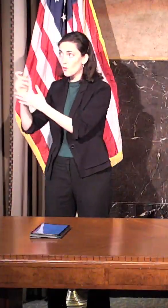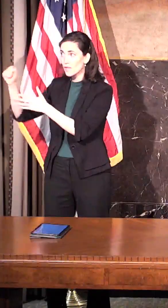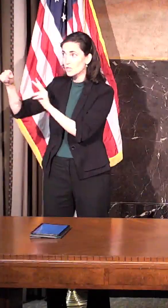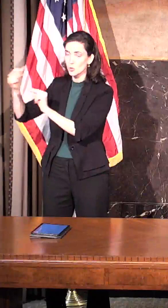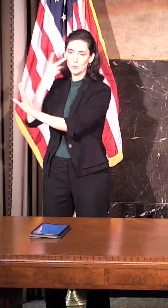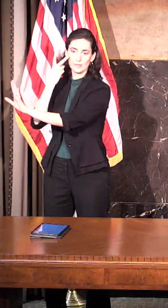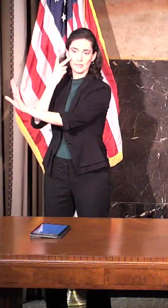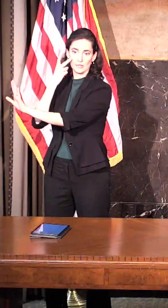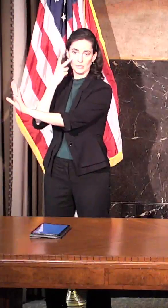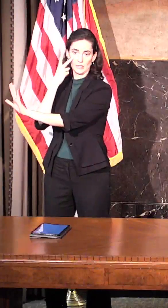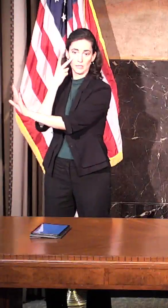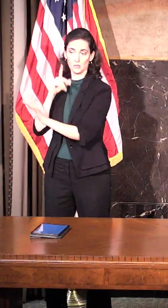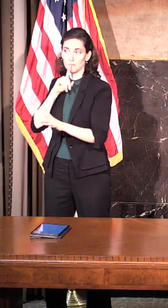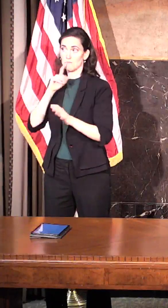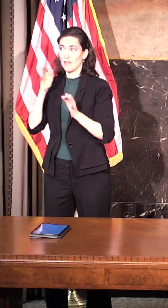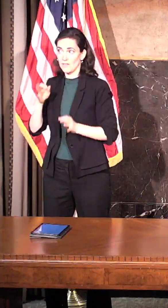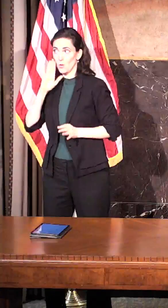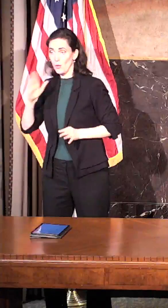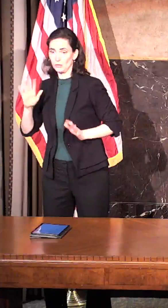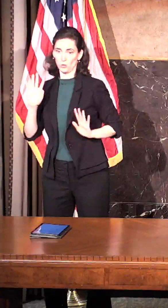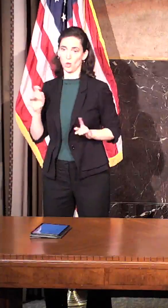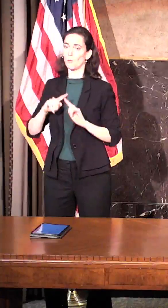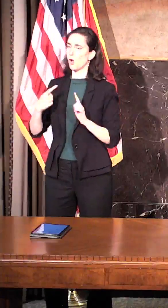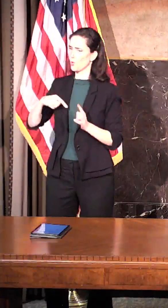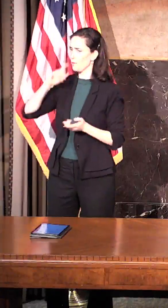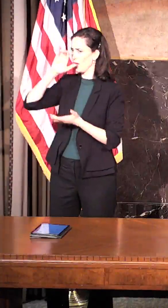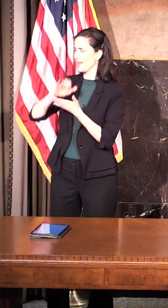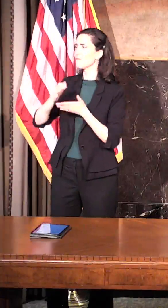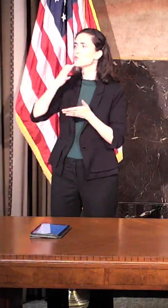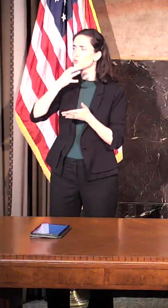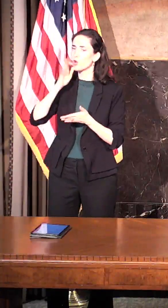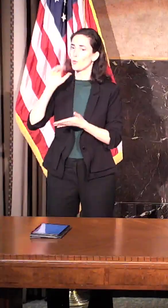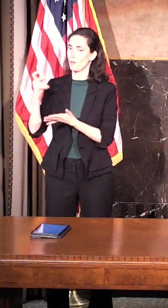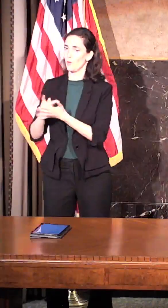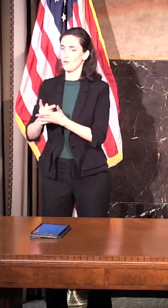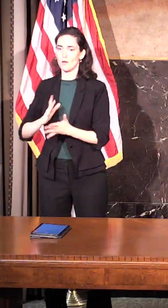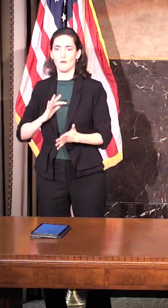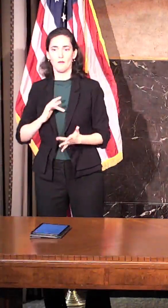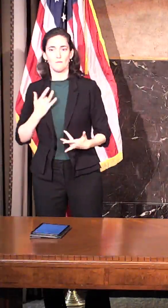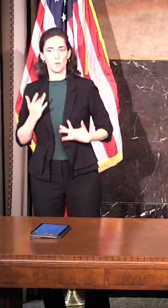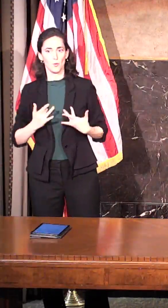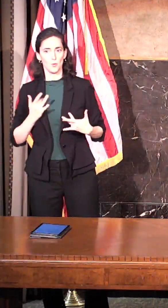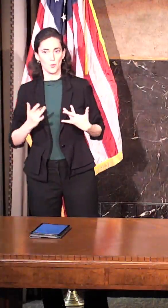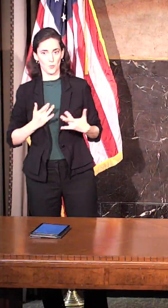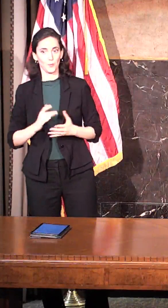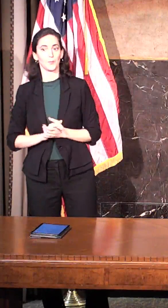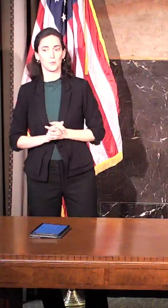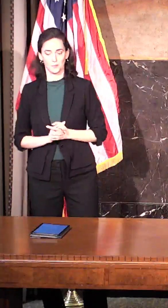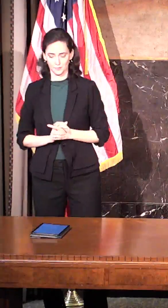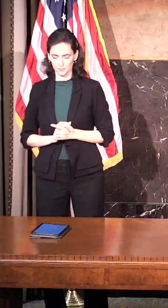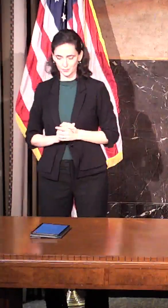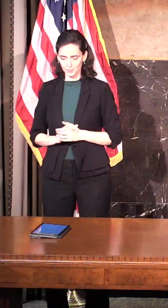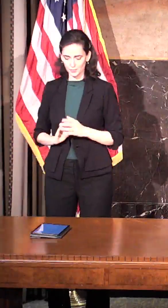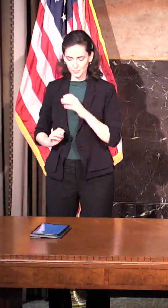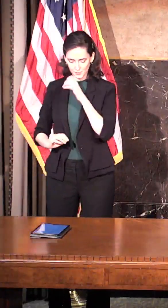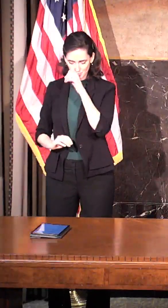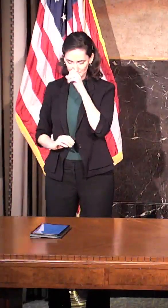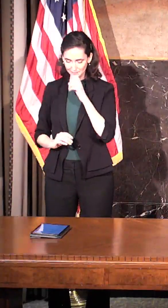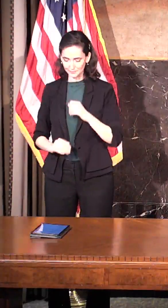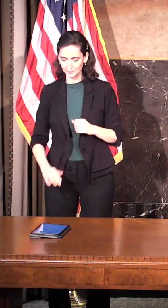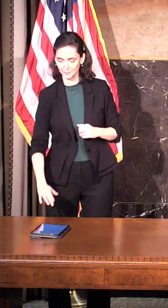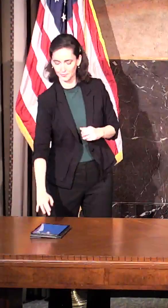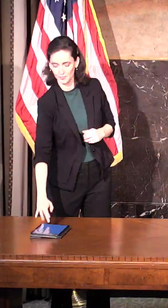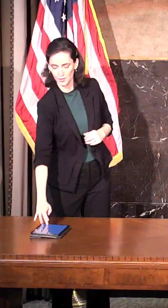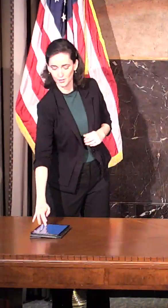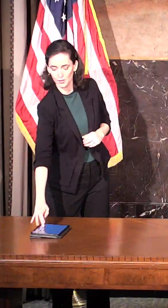that that's going to happen, but we do believe it'll happen soon, and that's a very positive development. And I assume you're going to